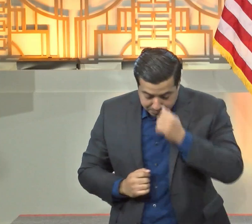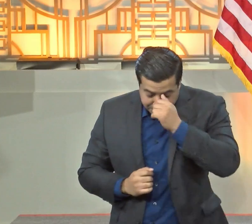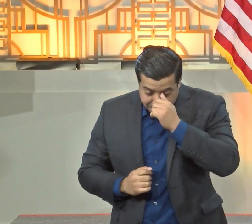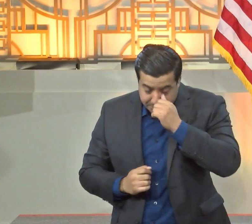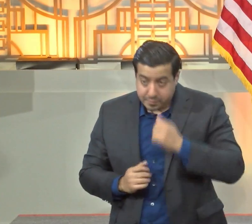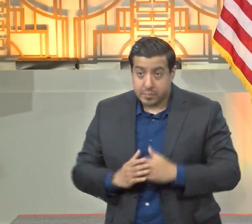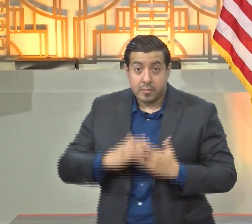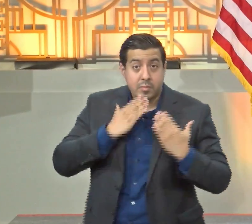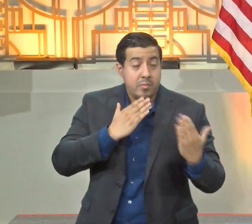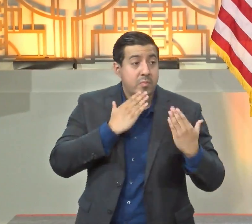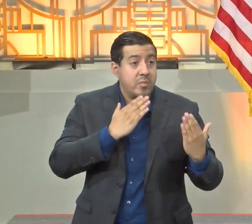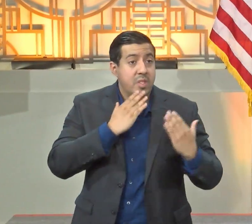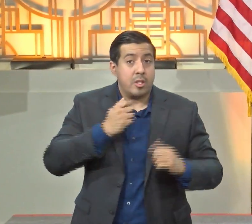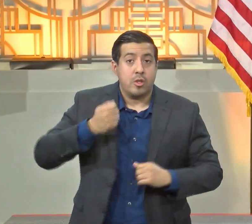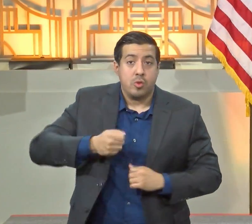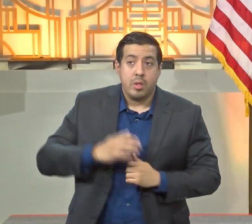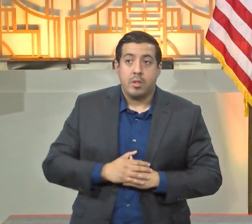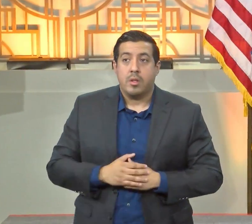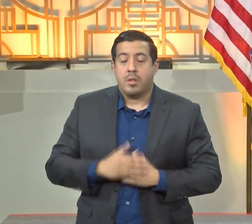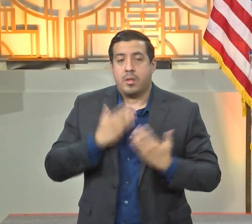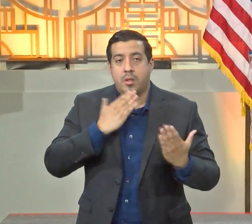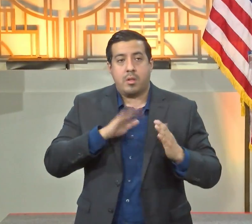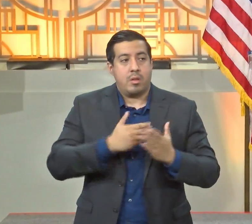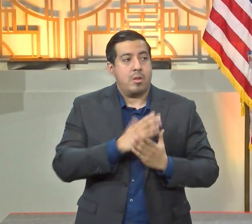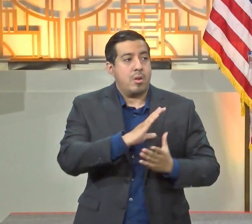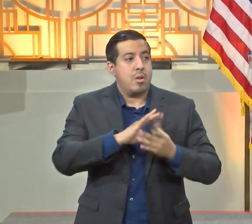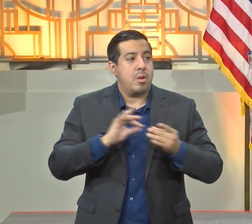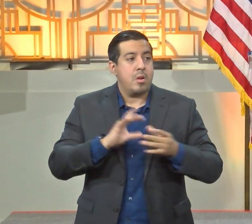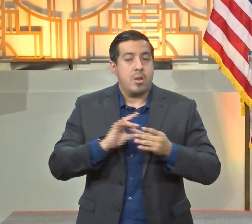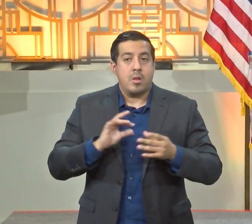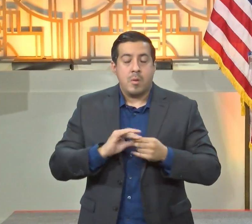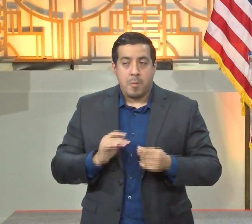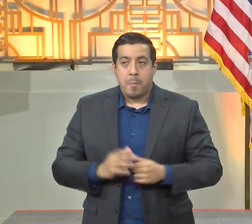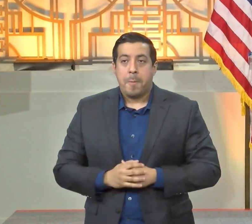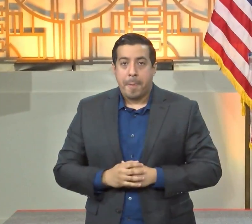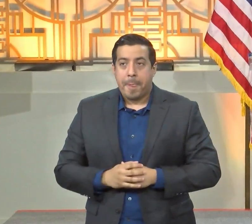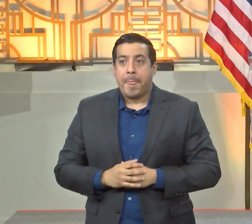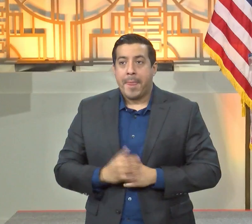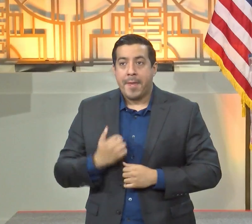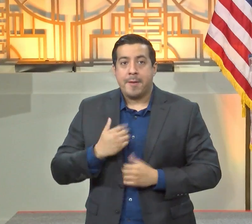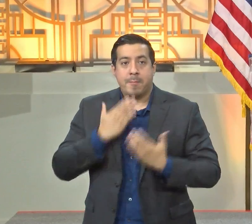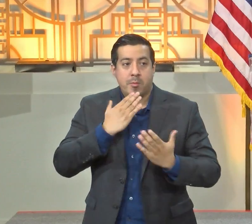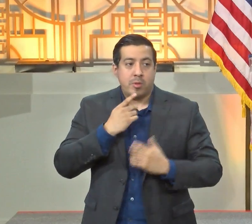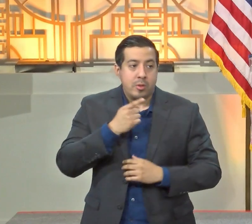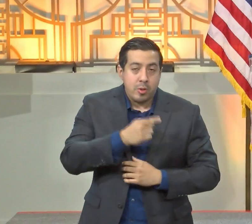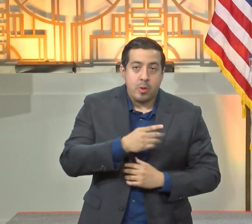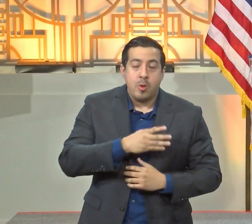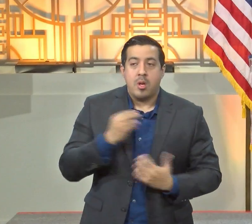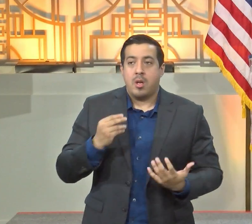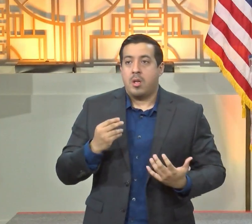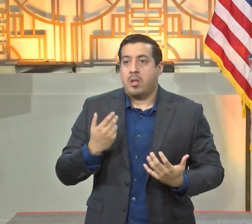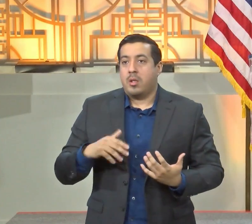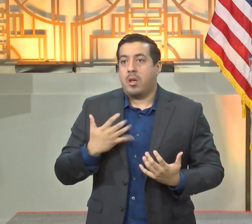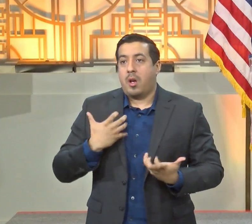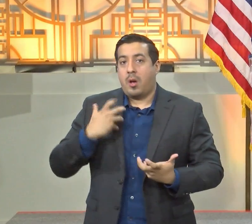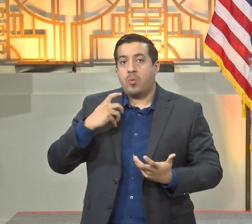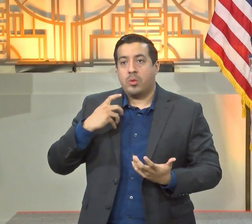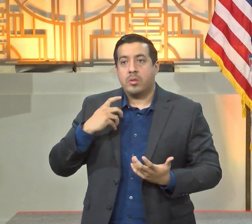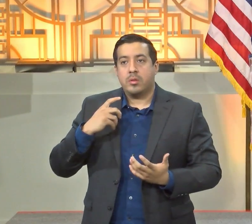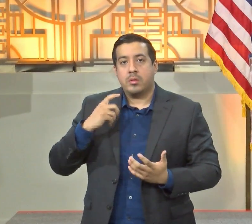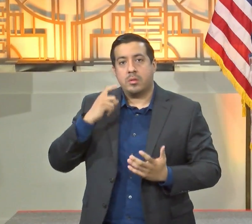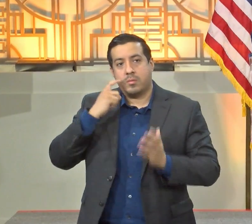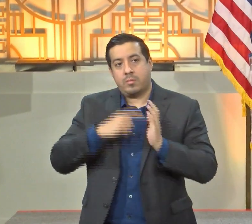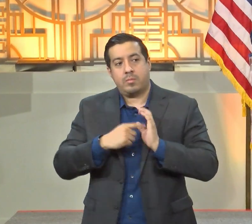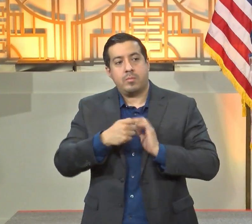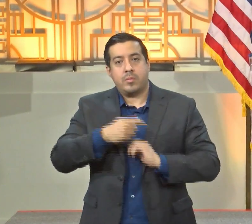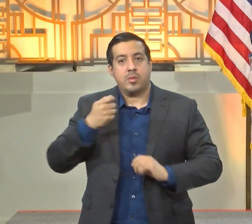Thank you, Judge, and appreciate those comments, and appreciate you. And let me acknowledge the judge